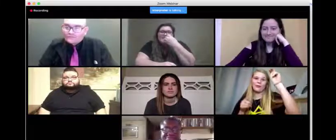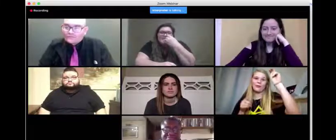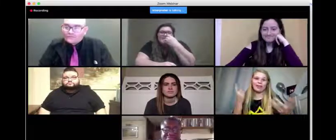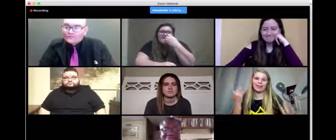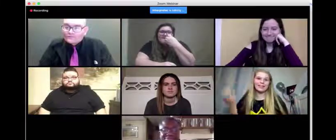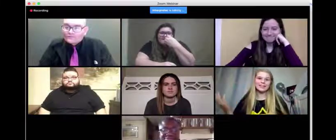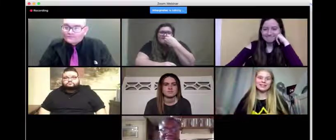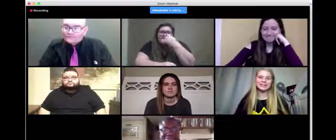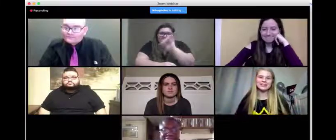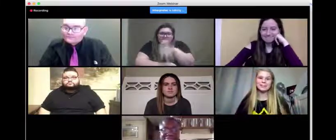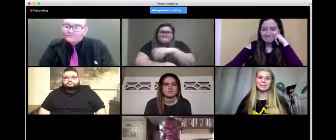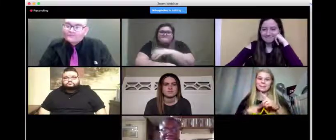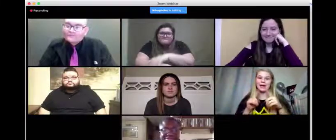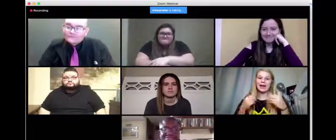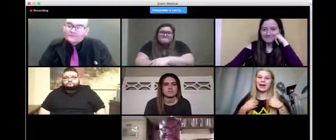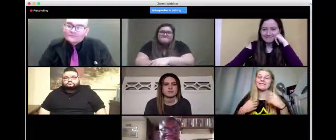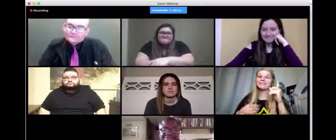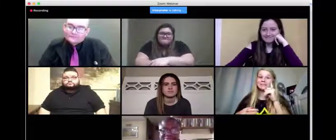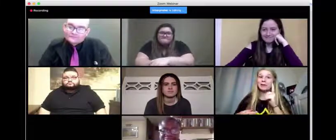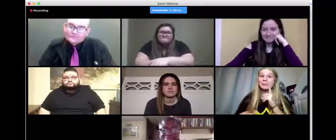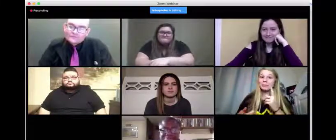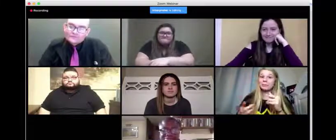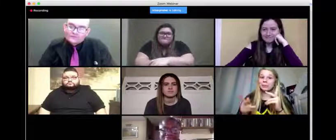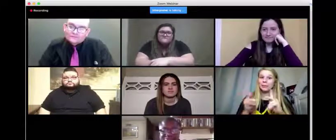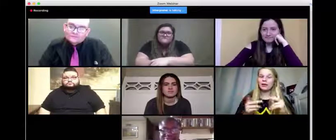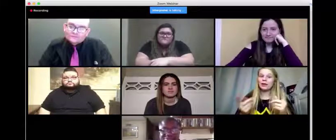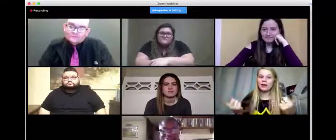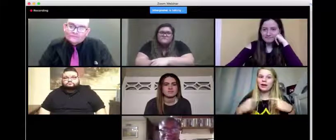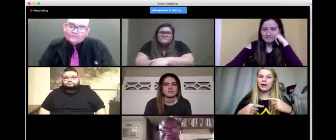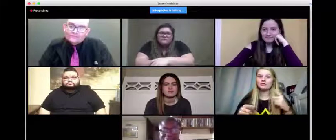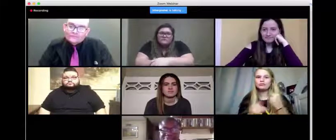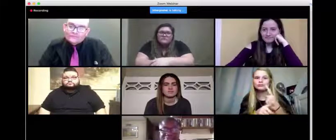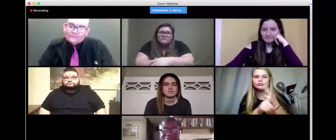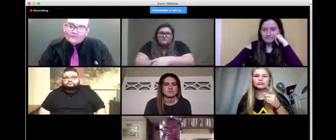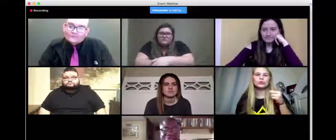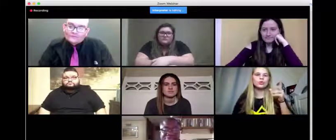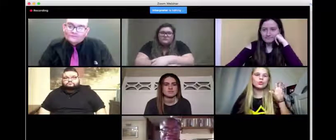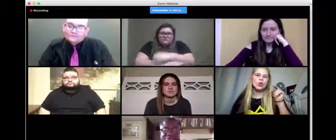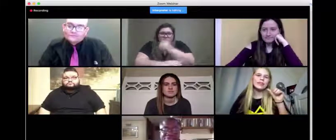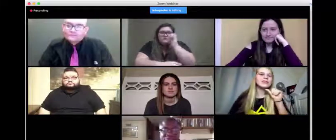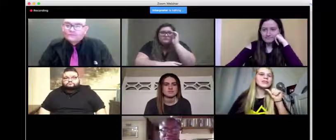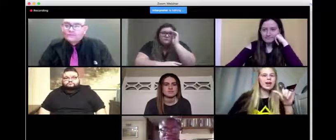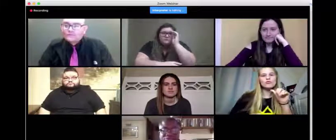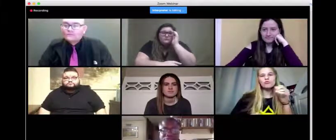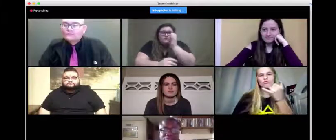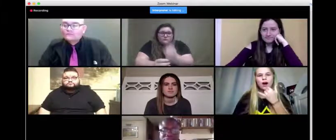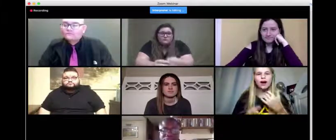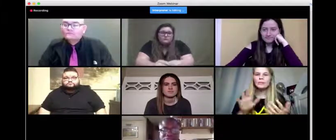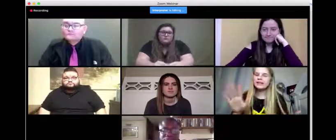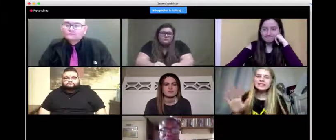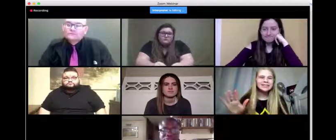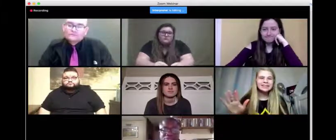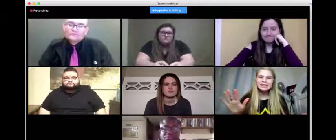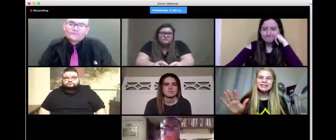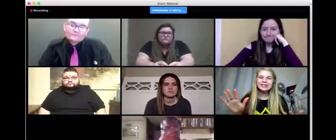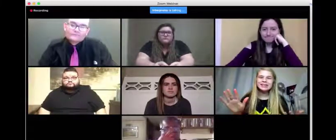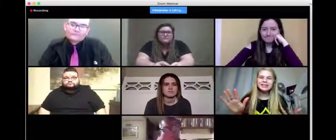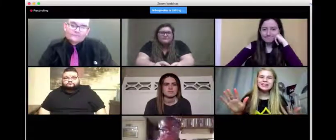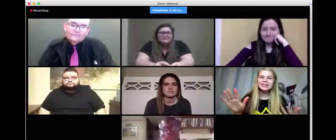come, if they say, oh, that's wrong or whatever, I say, no, come on, please. In Florida, they